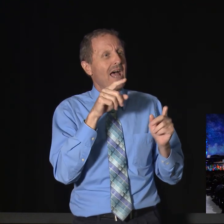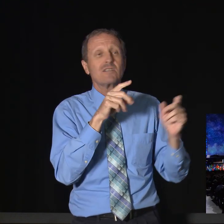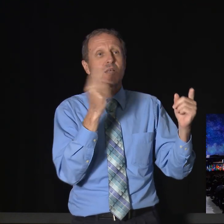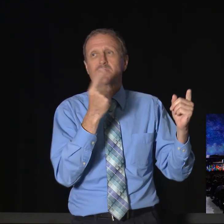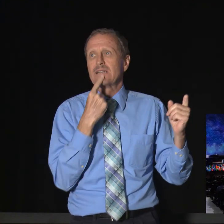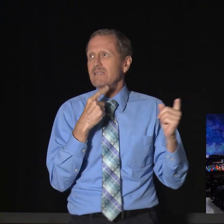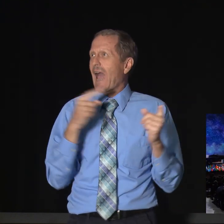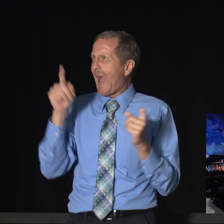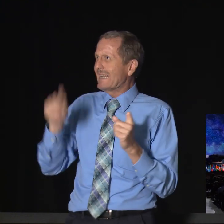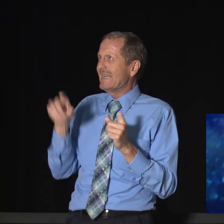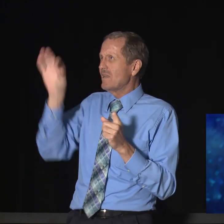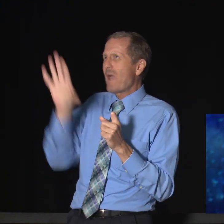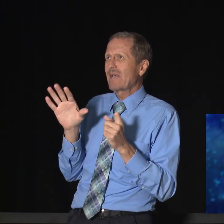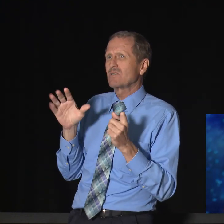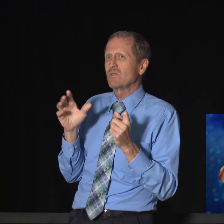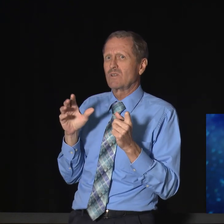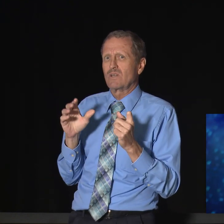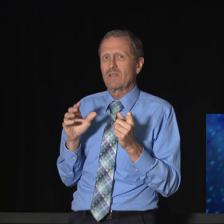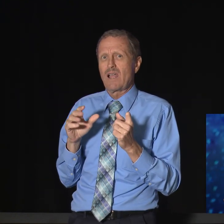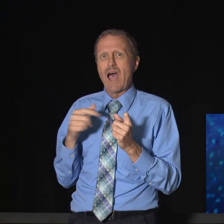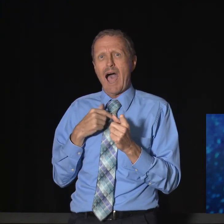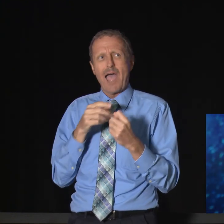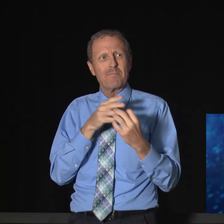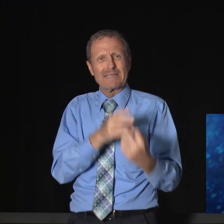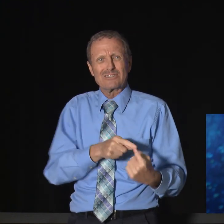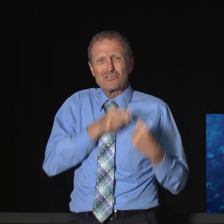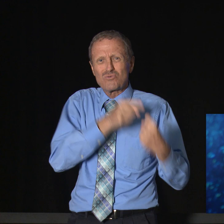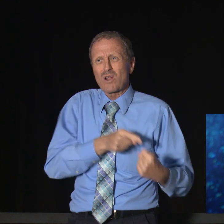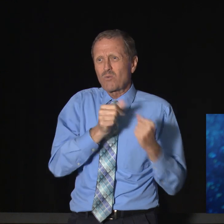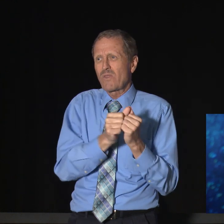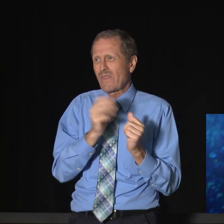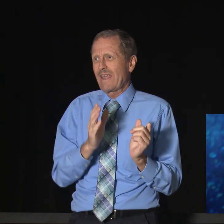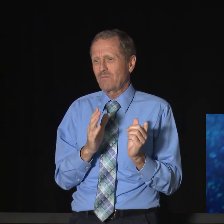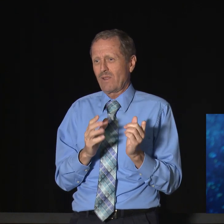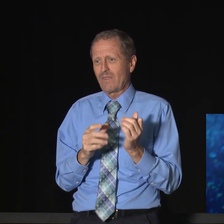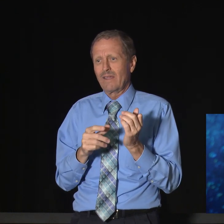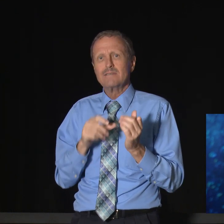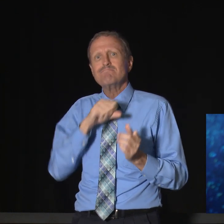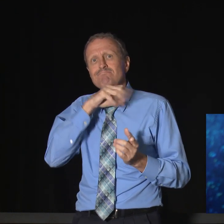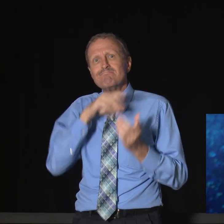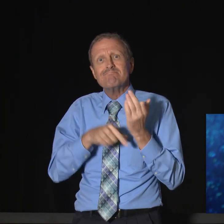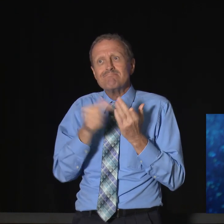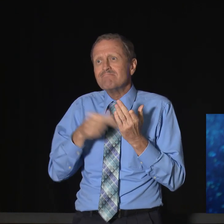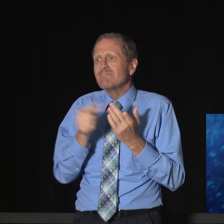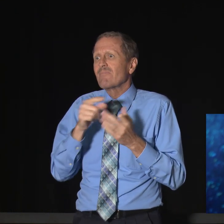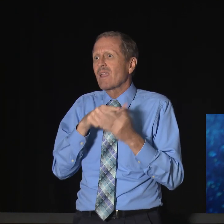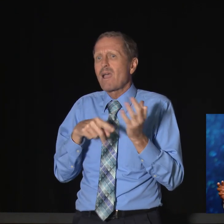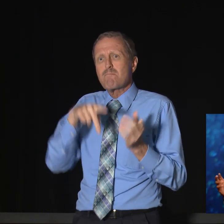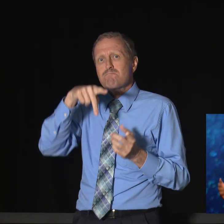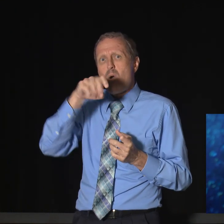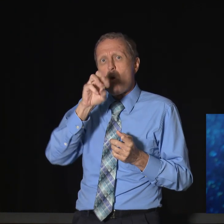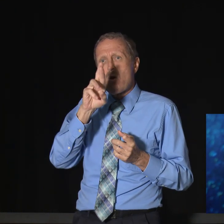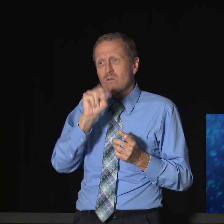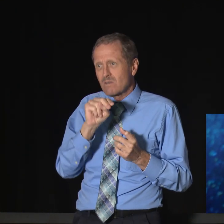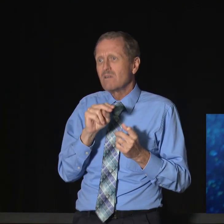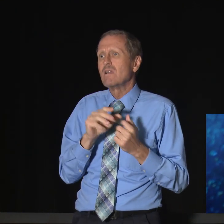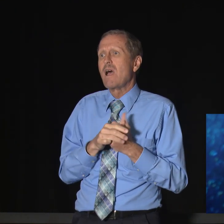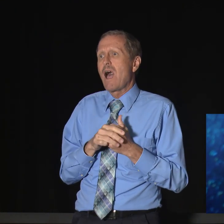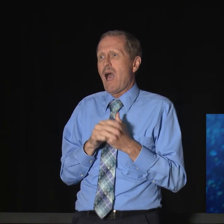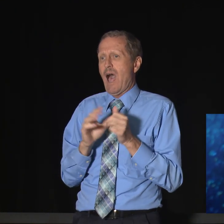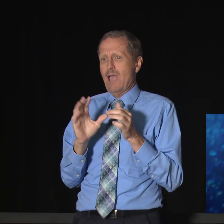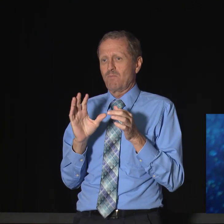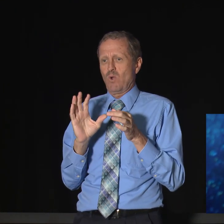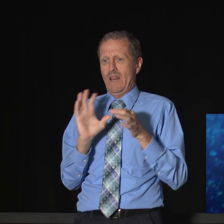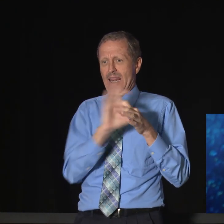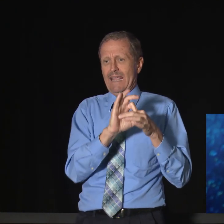need me? I've been wrestling with this thing called pornography, and I'm going to link all